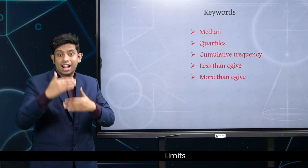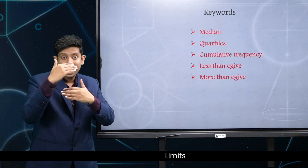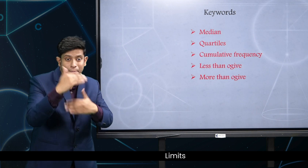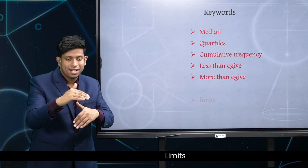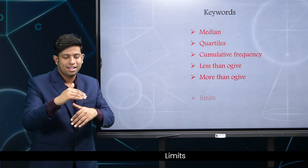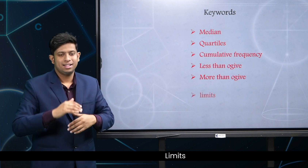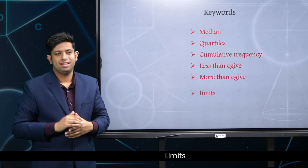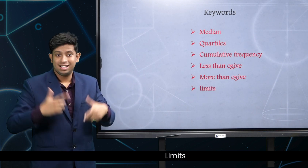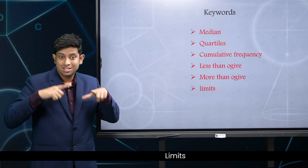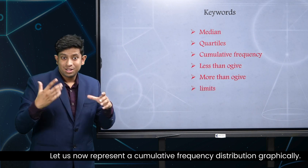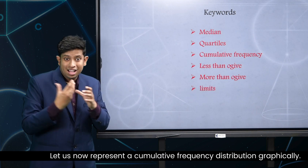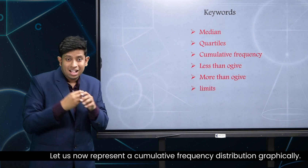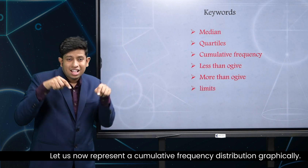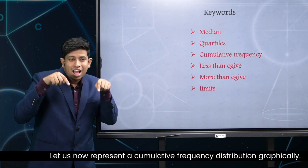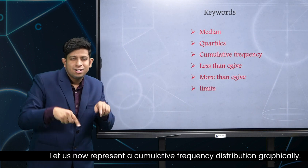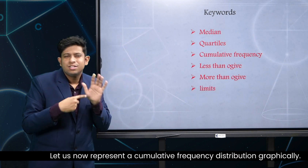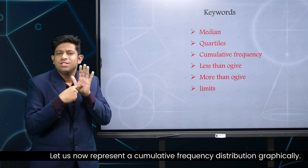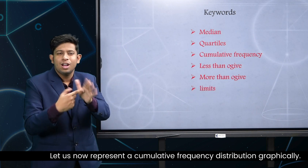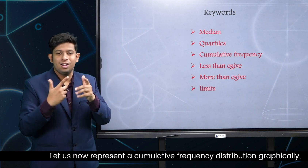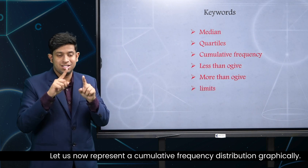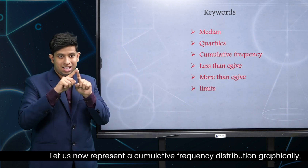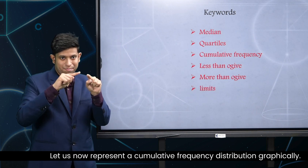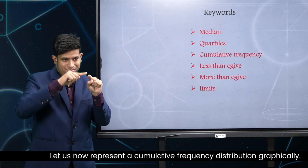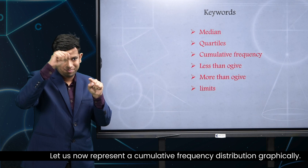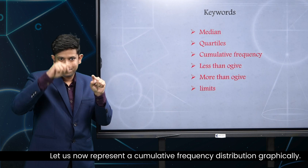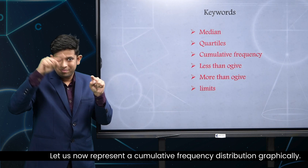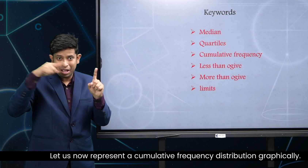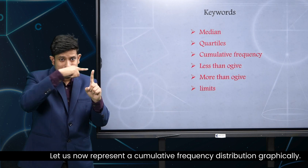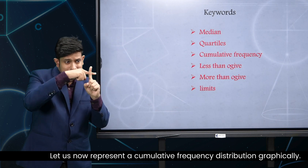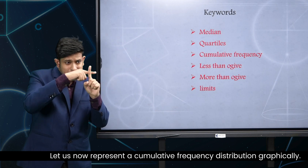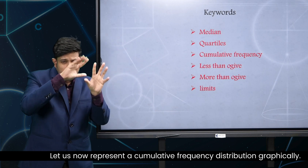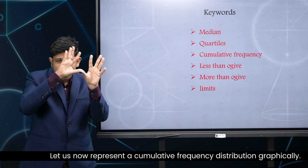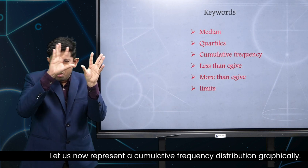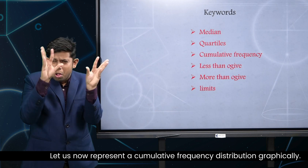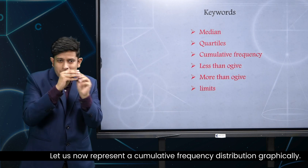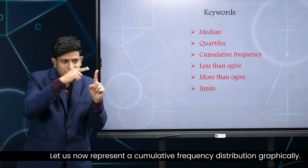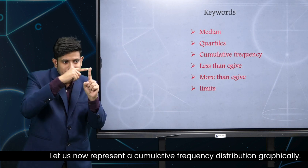limits. Let us now represent a cumulative frequency distribution graphically.